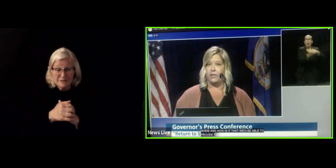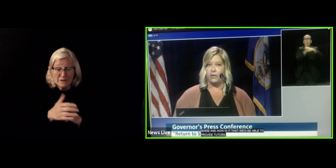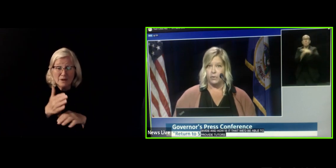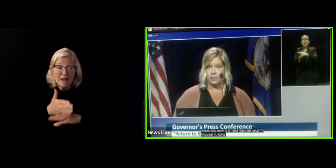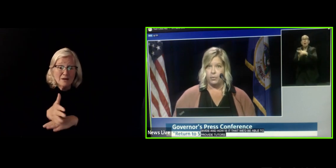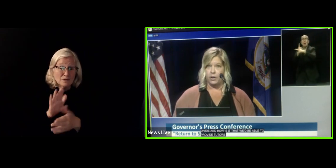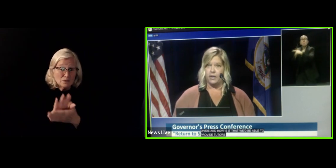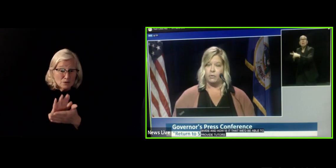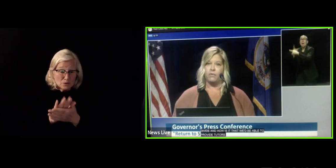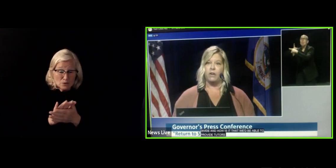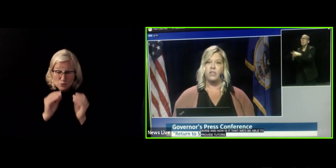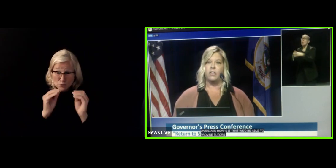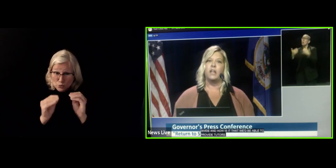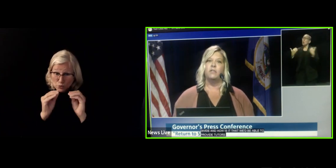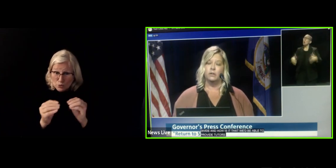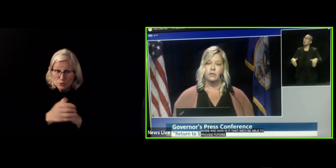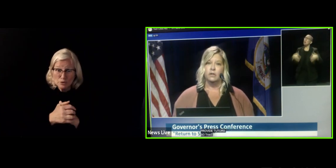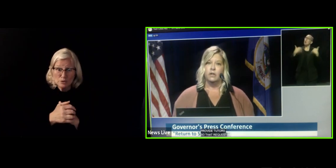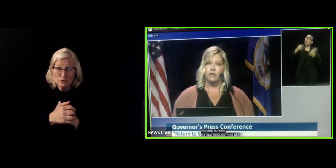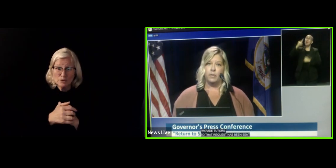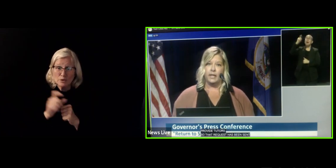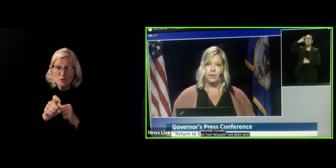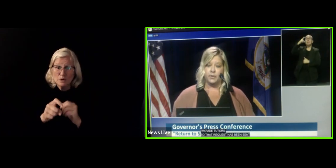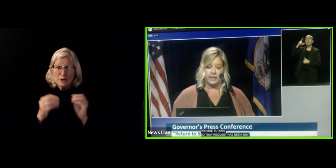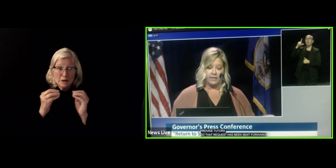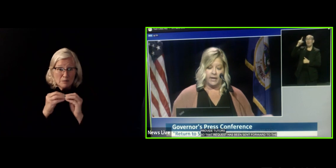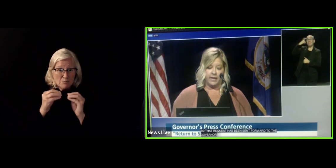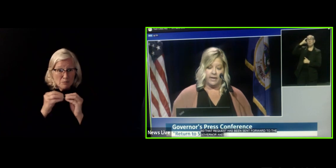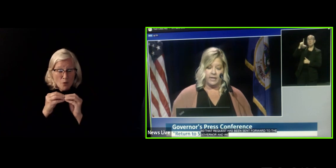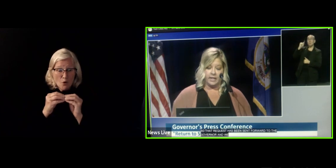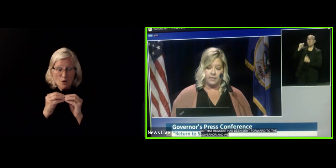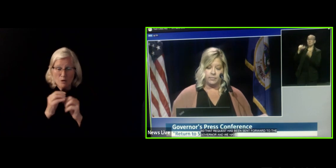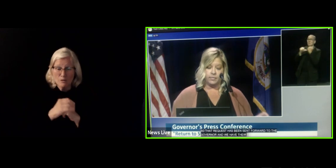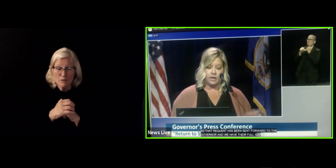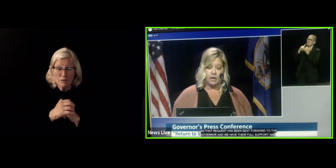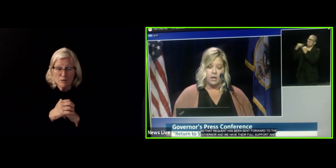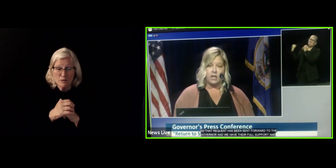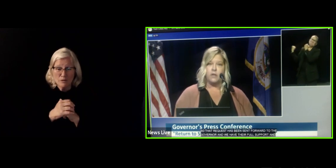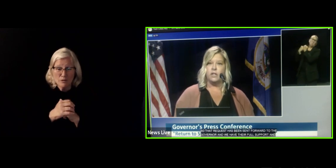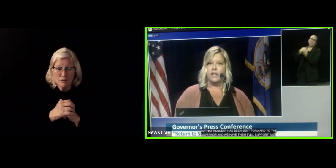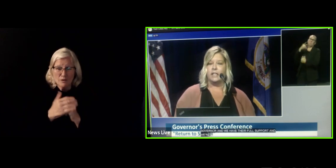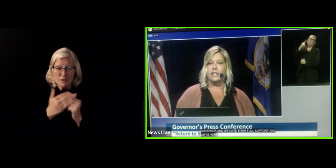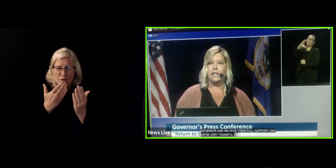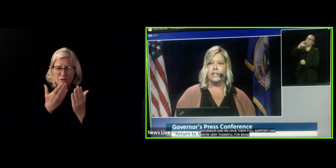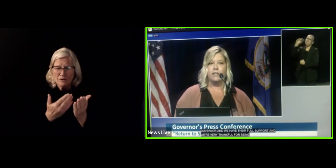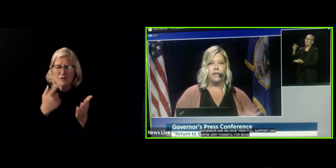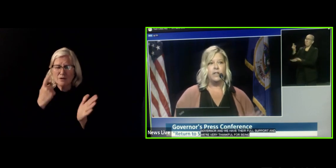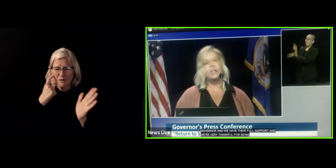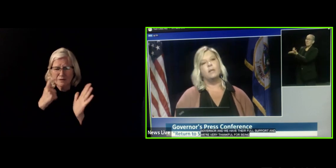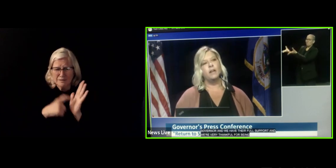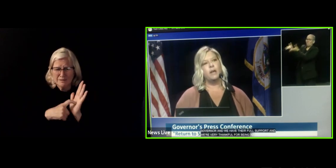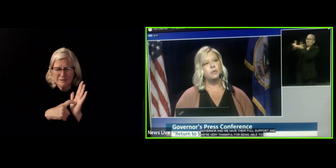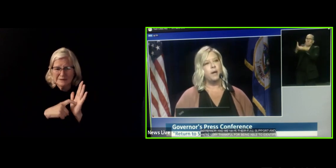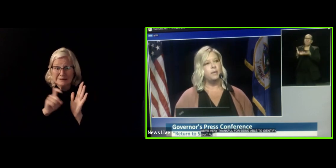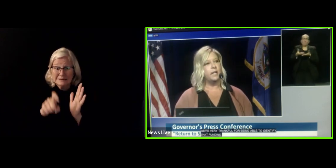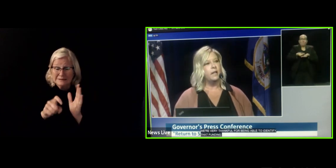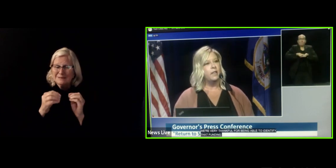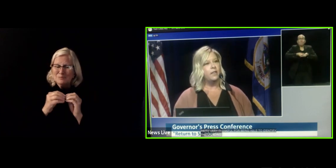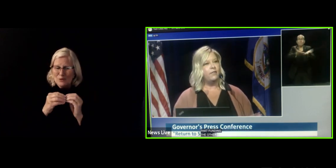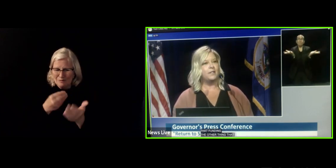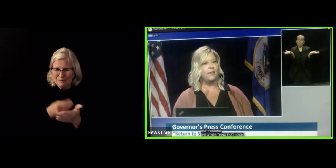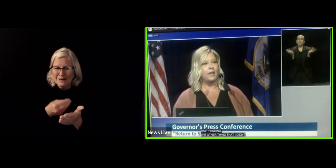have their full support in that. We're very thankful for being able to identify that funding. The other thing that I didn't identify that came out of that was